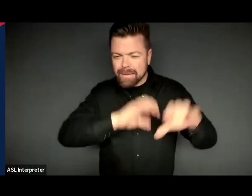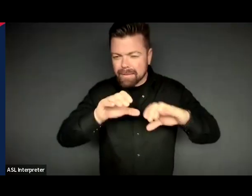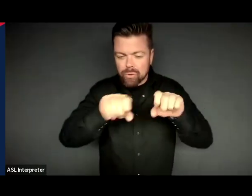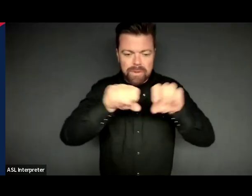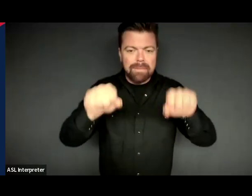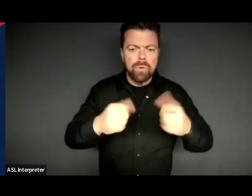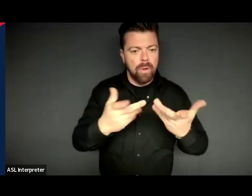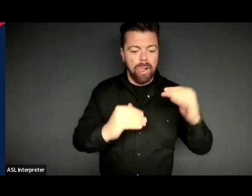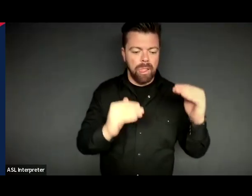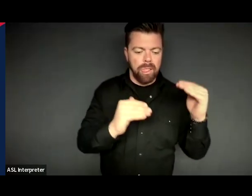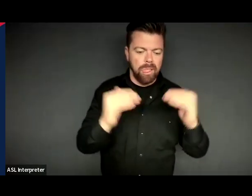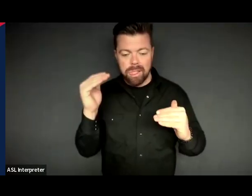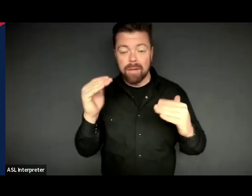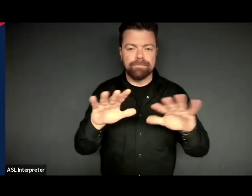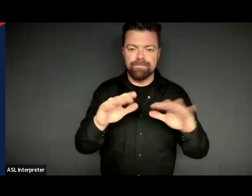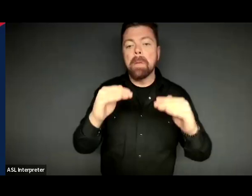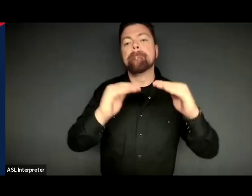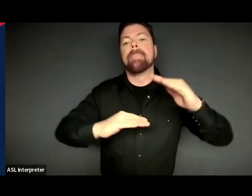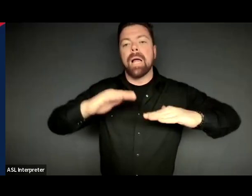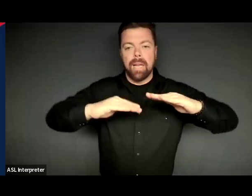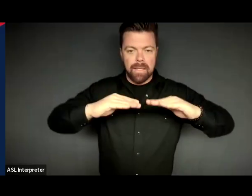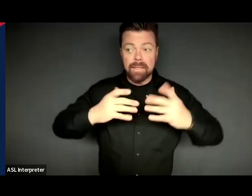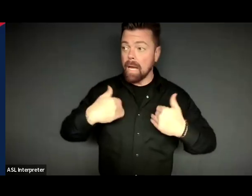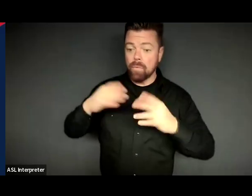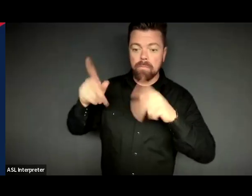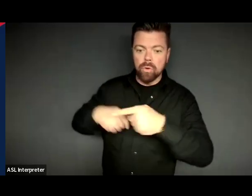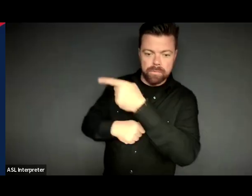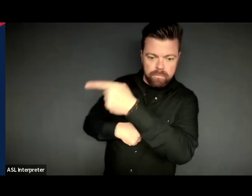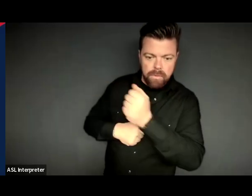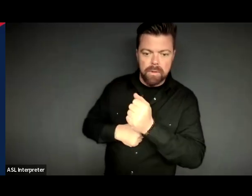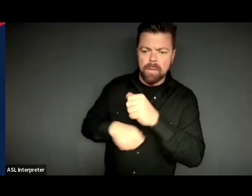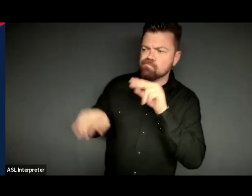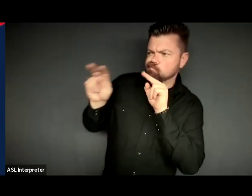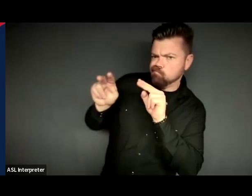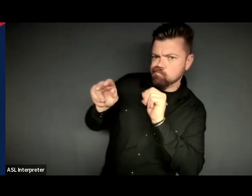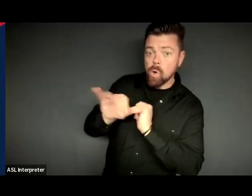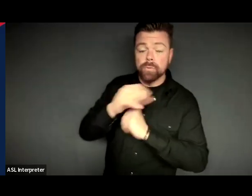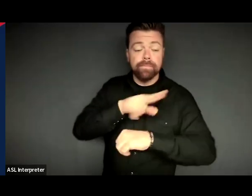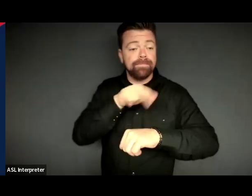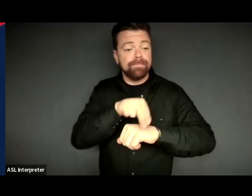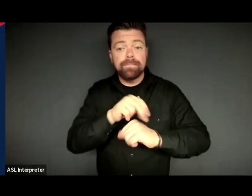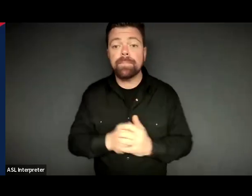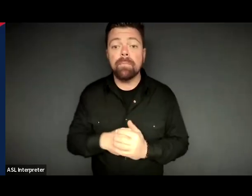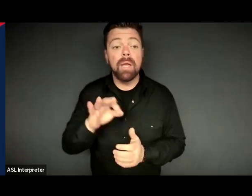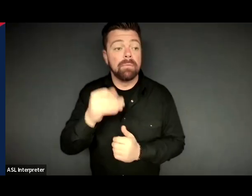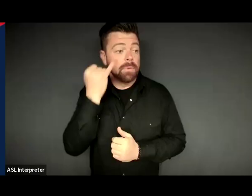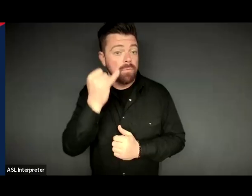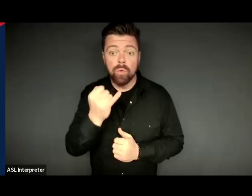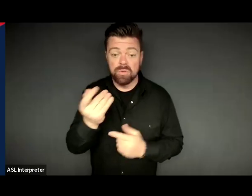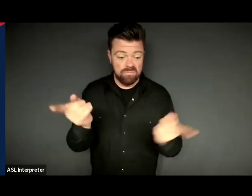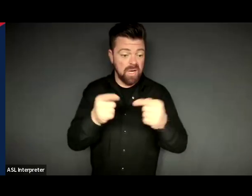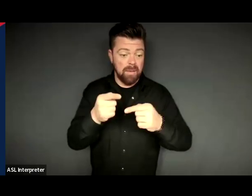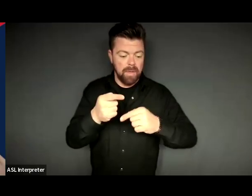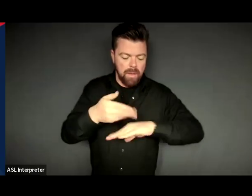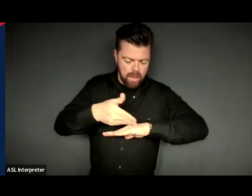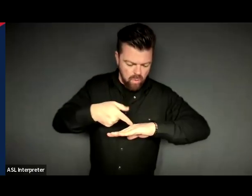to have somebody who's monitoring that so you know what you should be doing. And then, of course, if you have an infection in your wound,